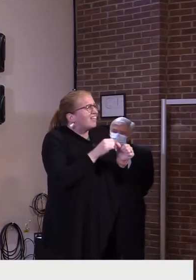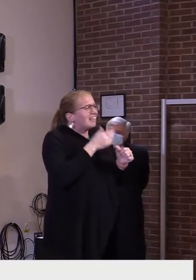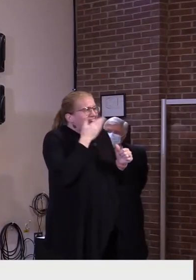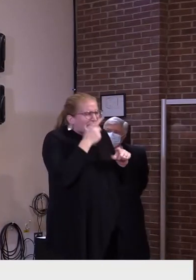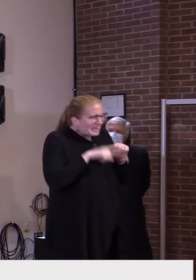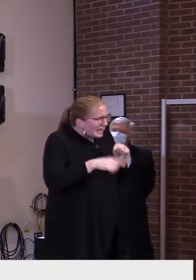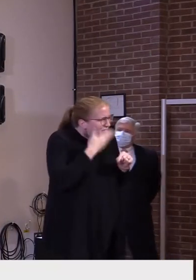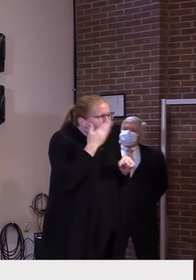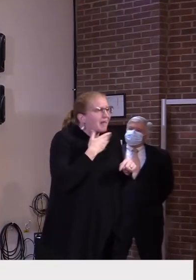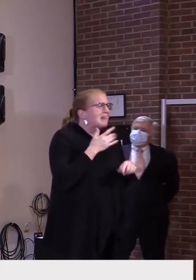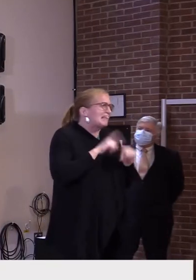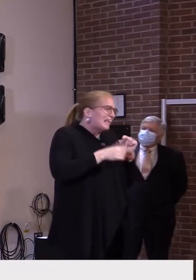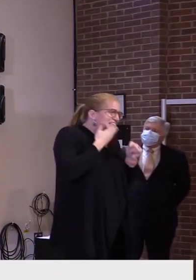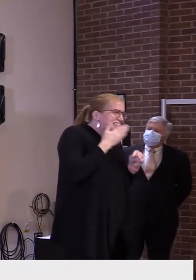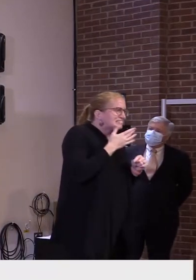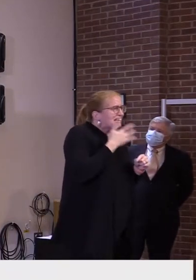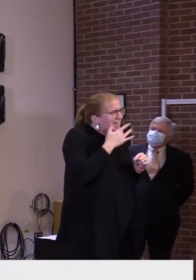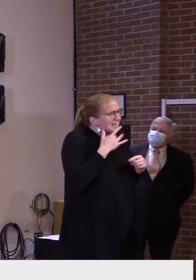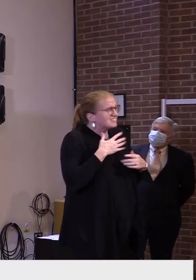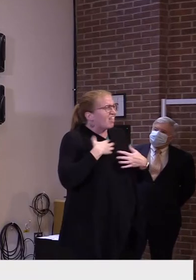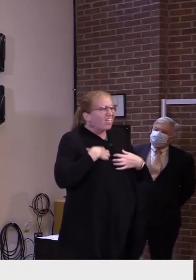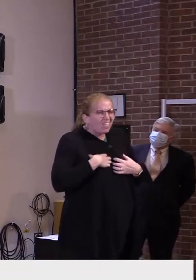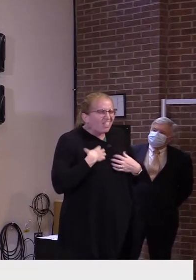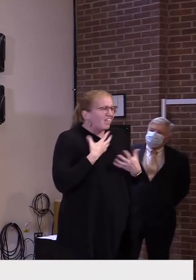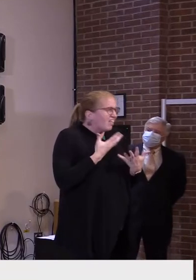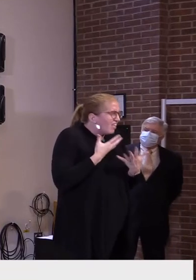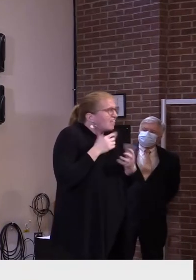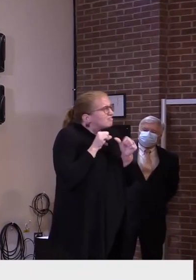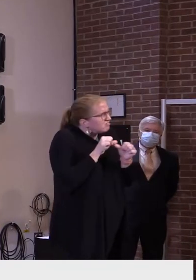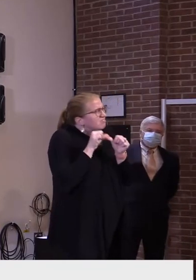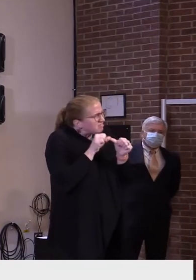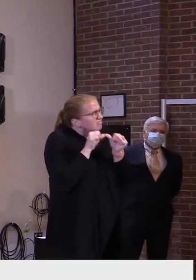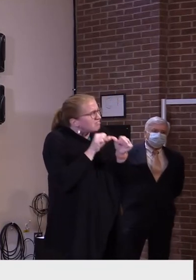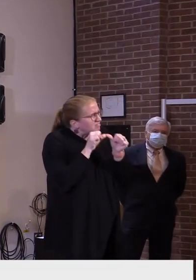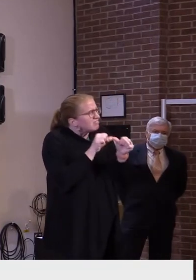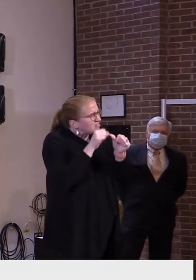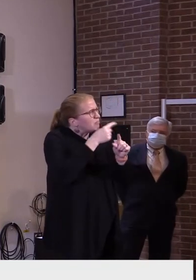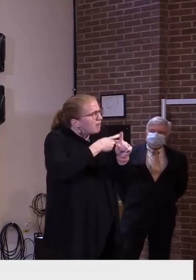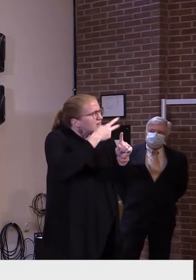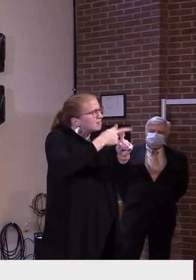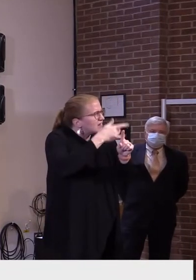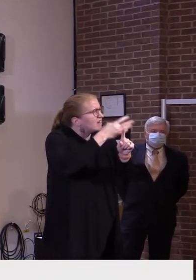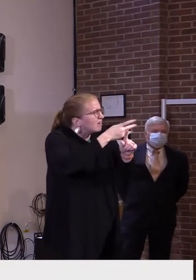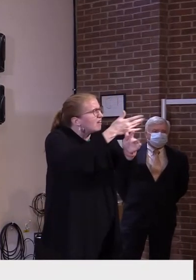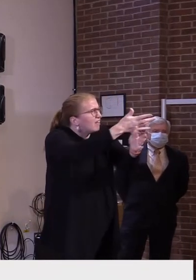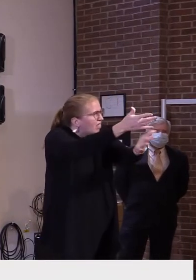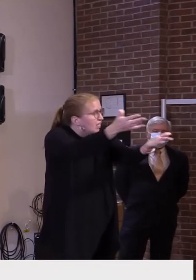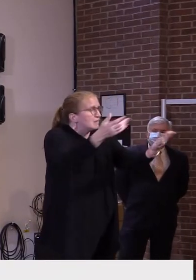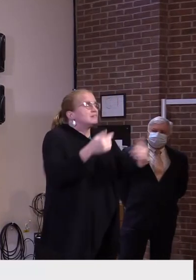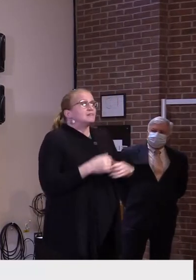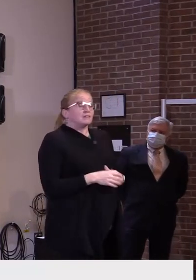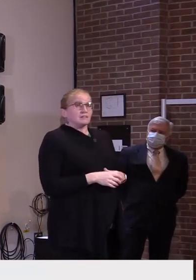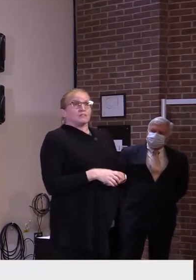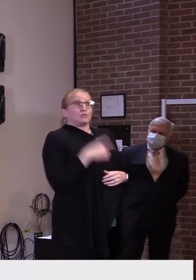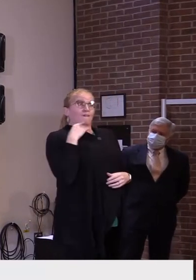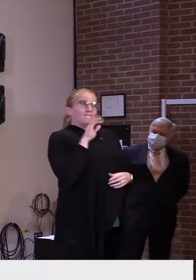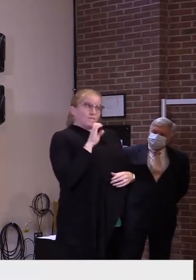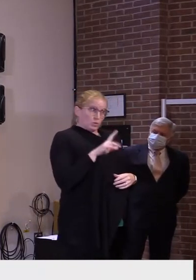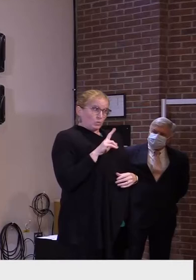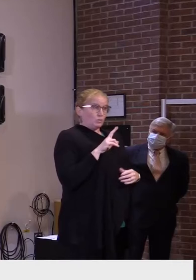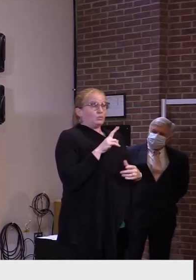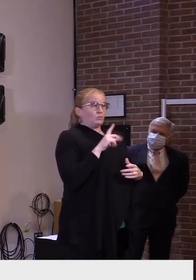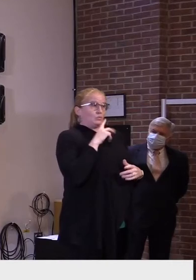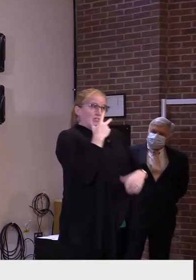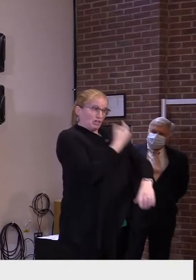year is almost identical to what it was prior to the pandemic. But I